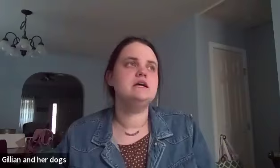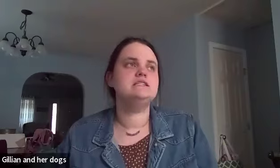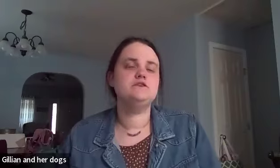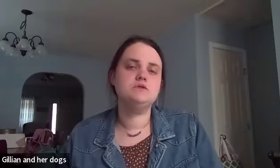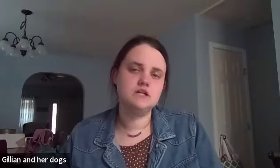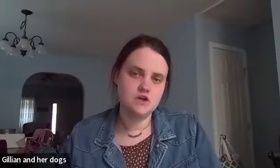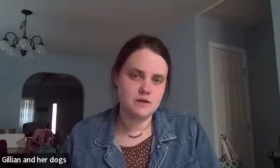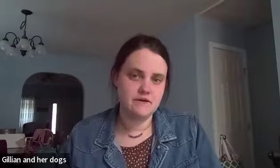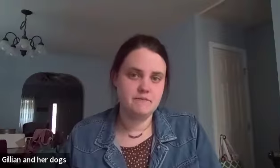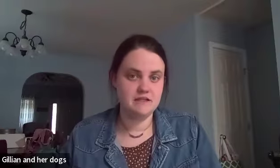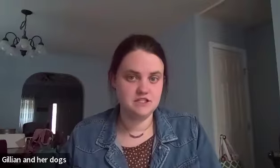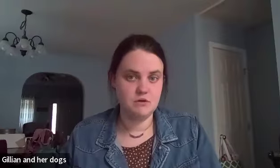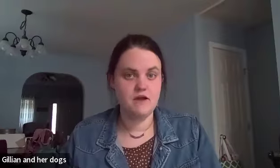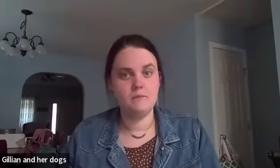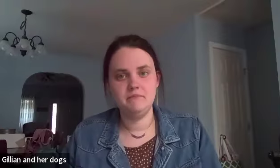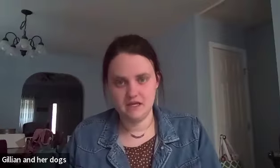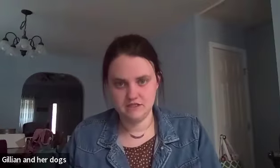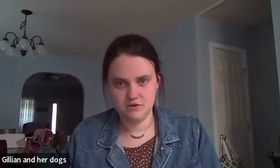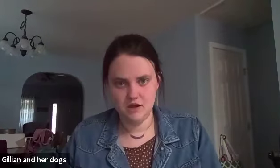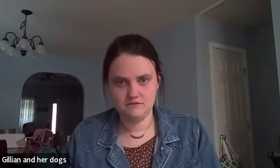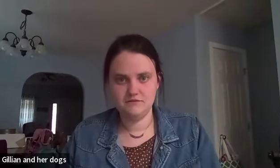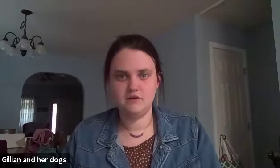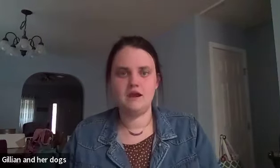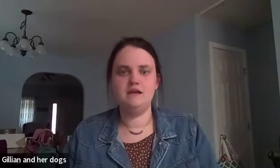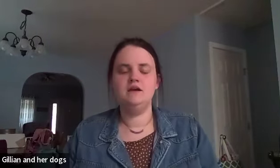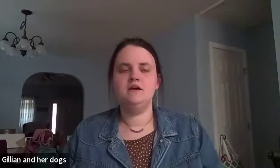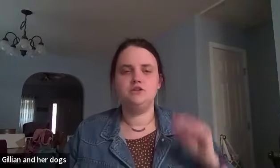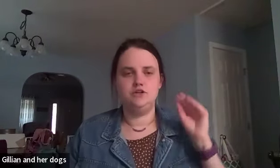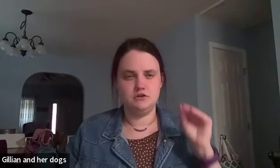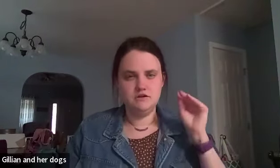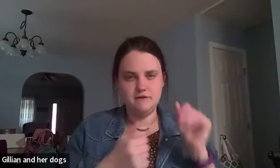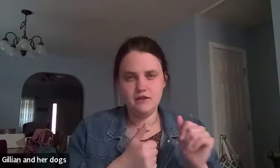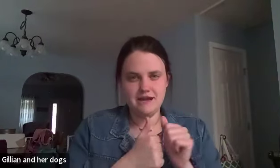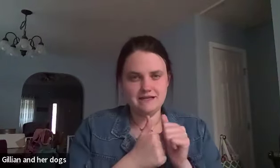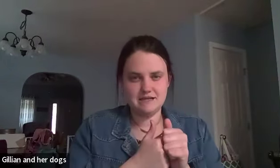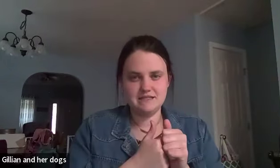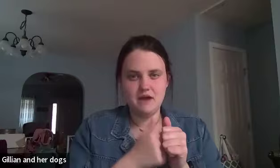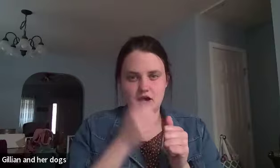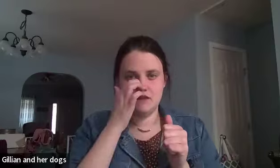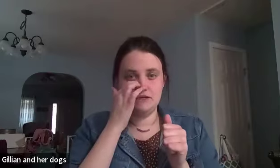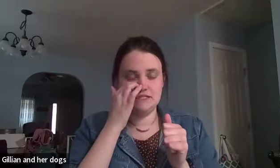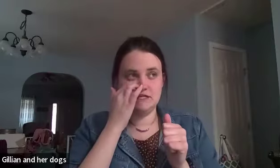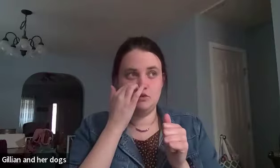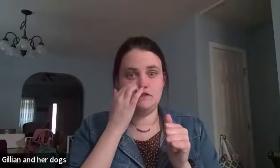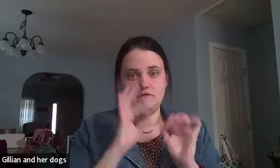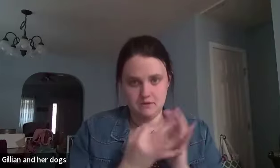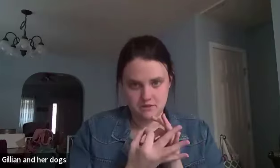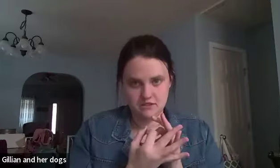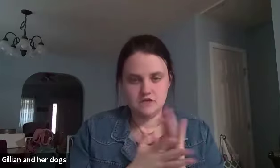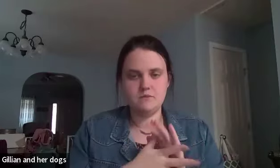Is if you were going to talk about the pets you have, how many pets you have. All right. You're going to follow that exact same pattern that we did with family. So if you